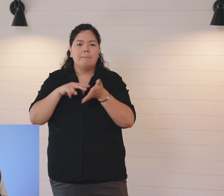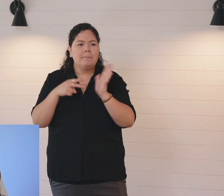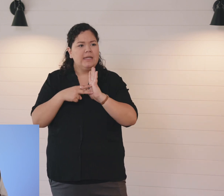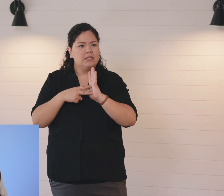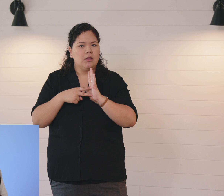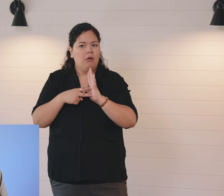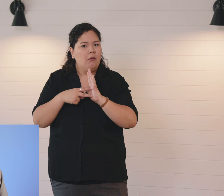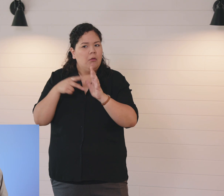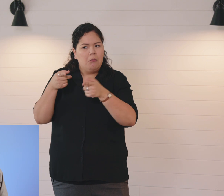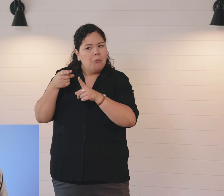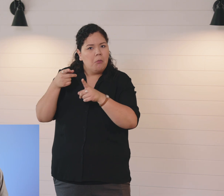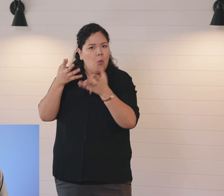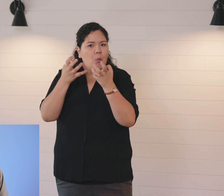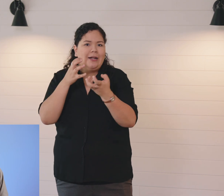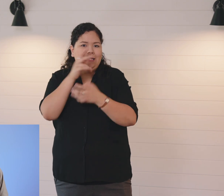the one you delight to honor, can he just be king for a day?